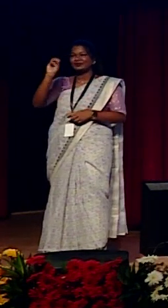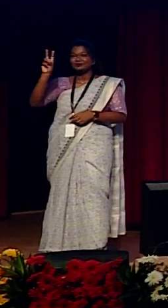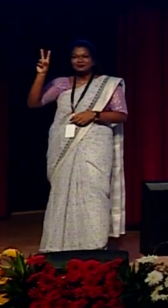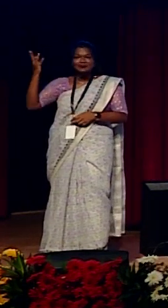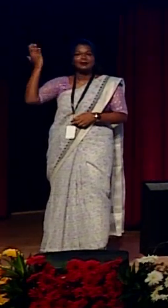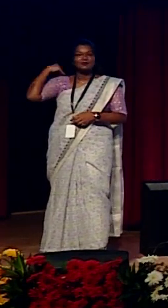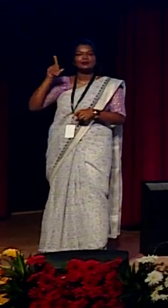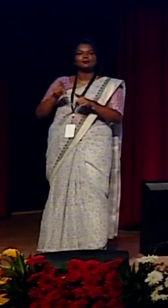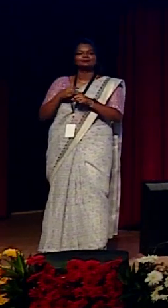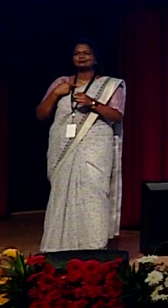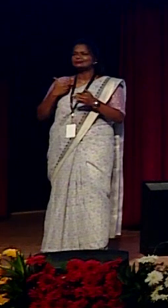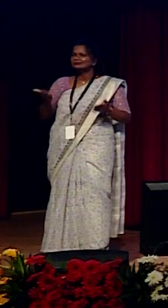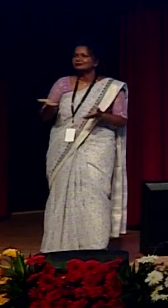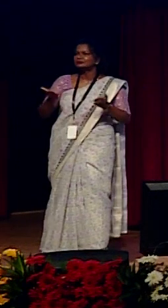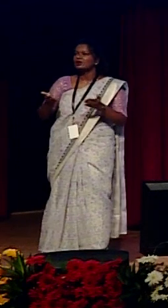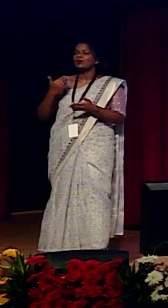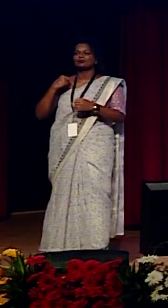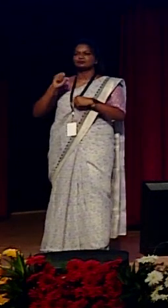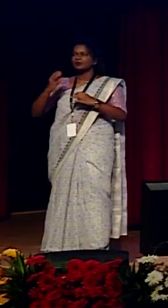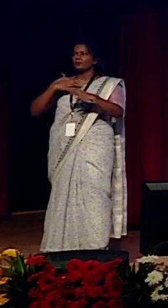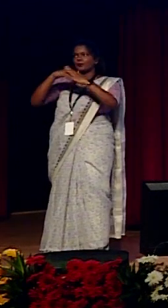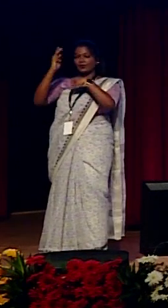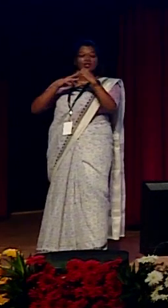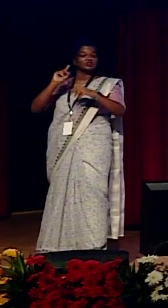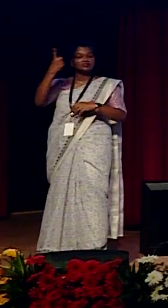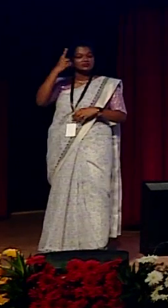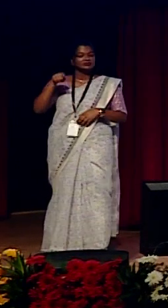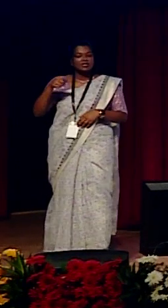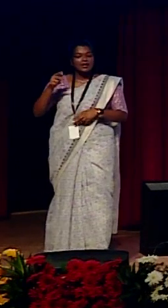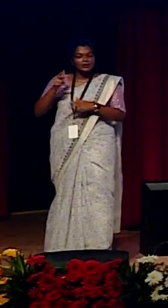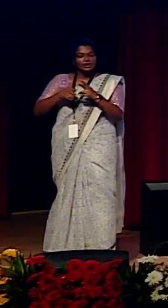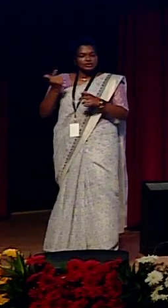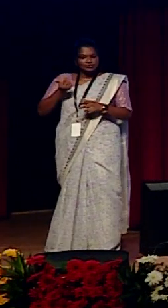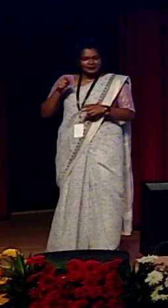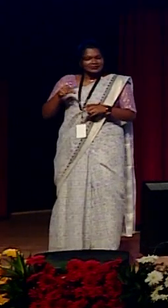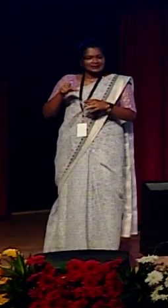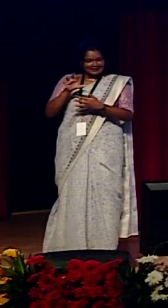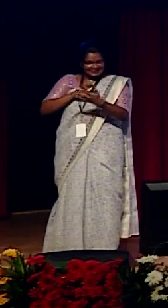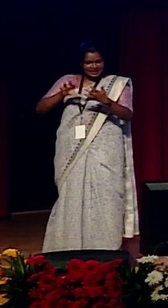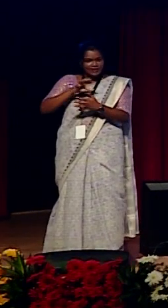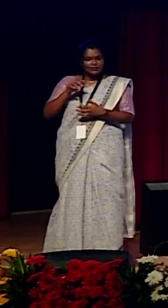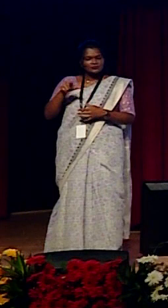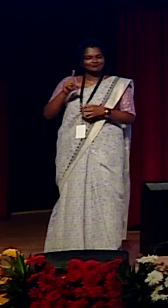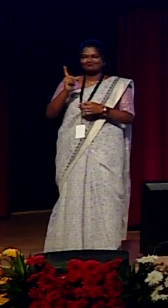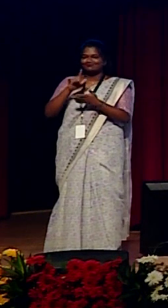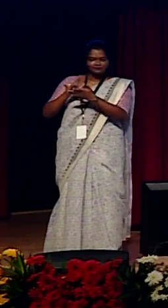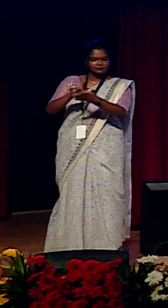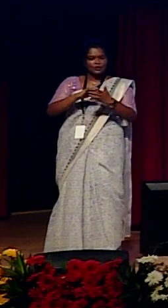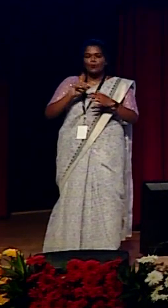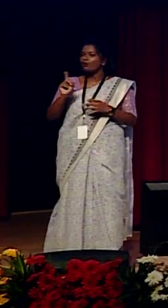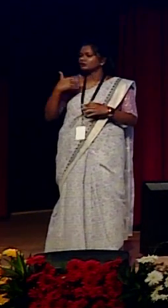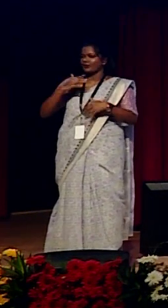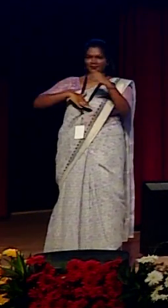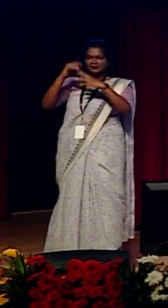that's guiding us as we go on building. First is user-centric design. So who's at the center of what we are